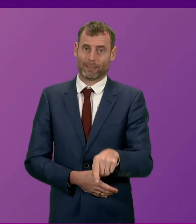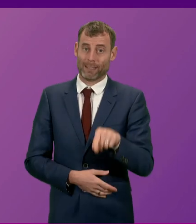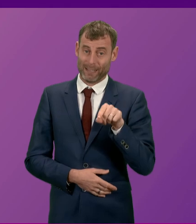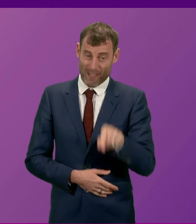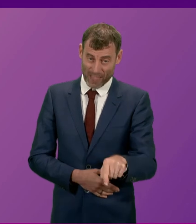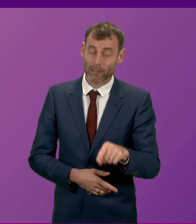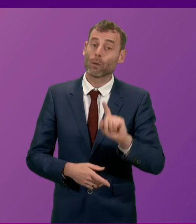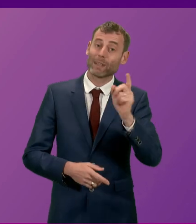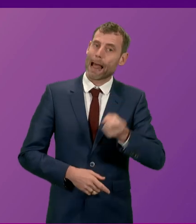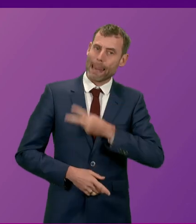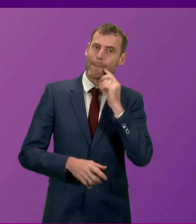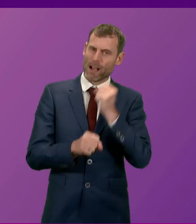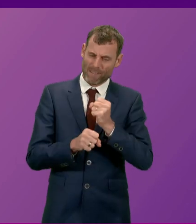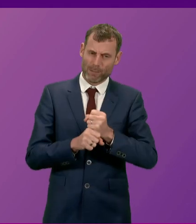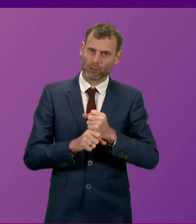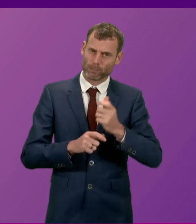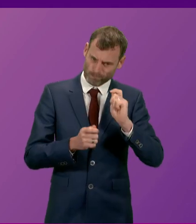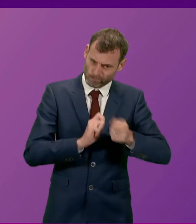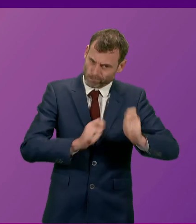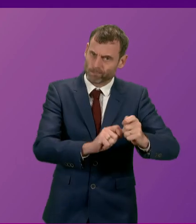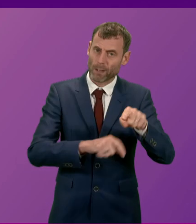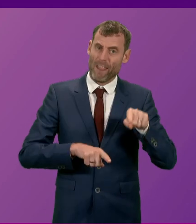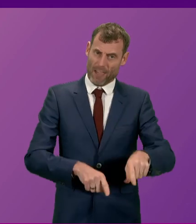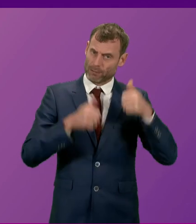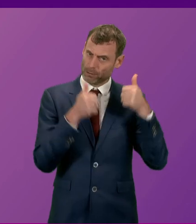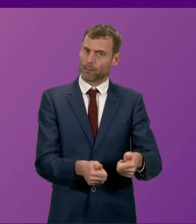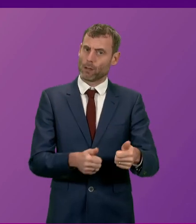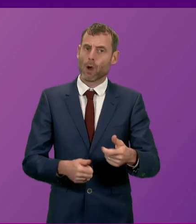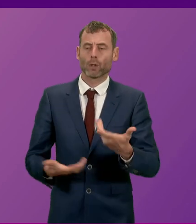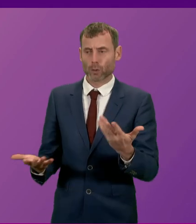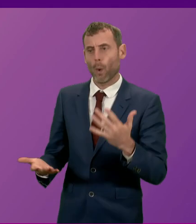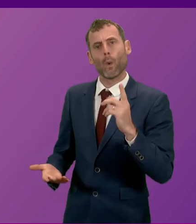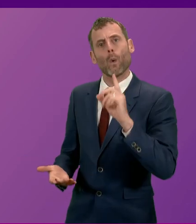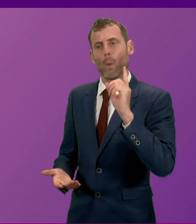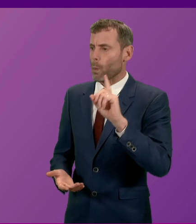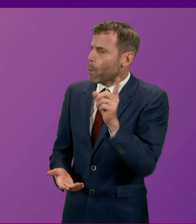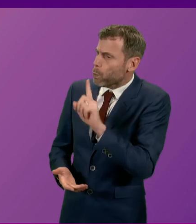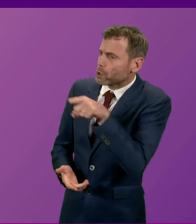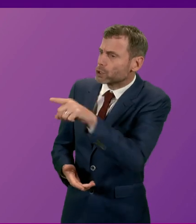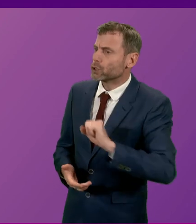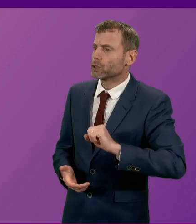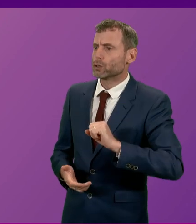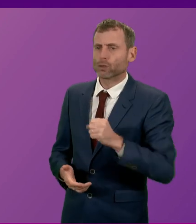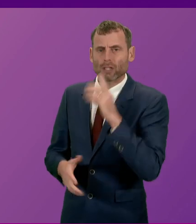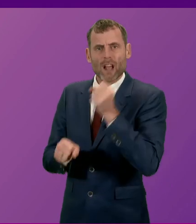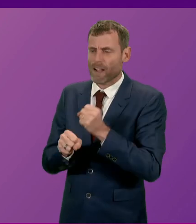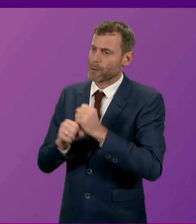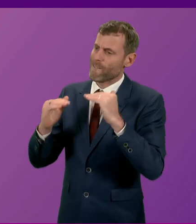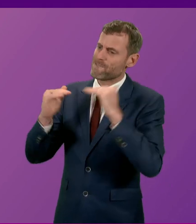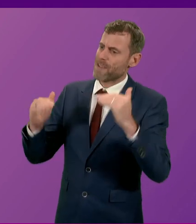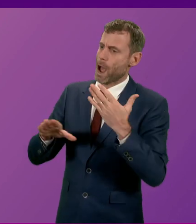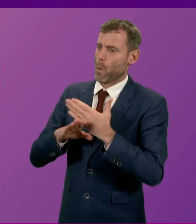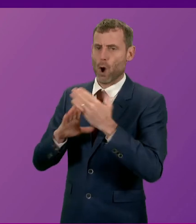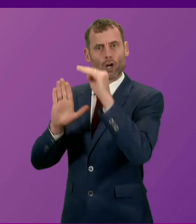days of a Labour government. But what about the Scottish Let's Government? Hear Mr. What O'Kane. About the Scottish Government's fair work agenda? I and colleagues have written